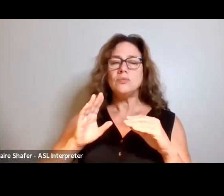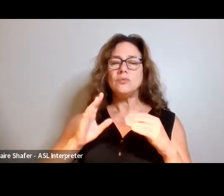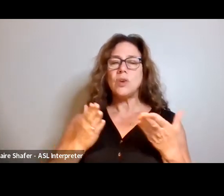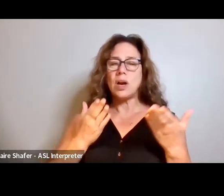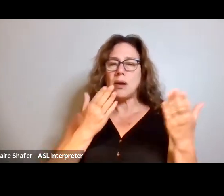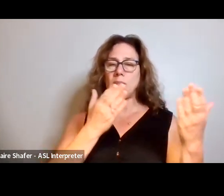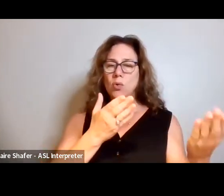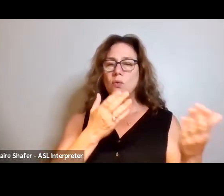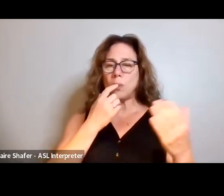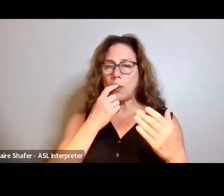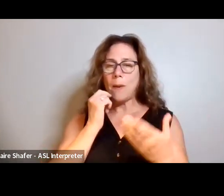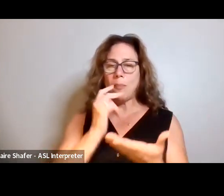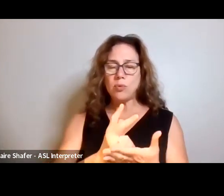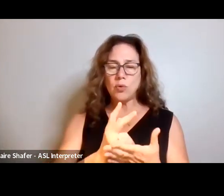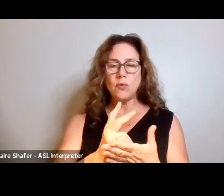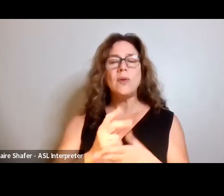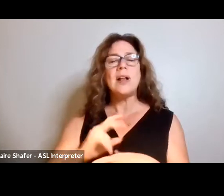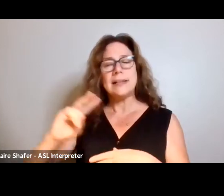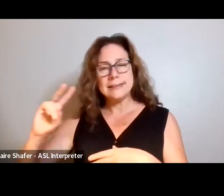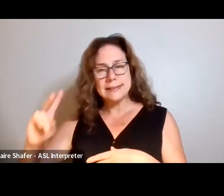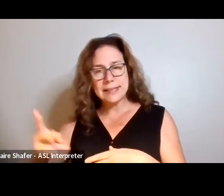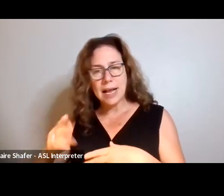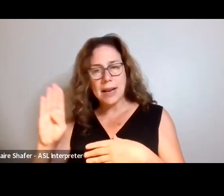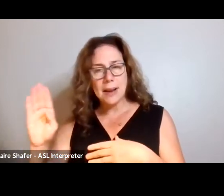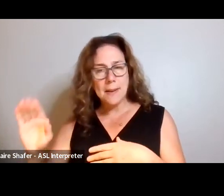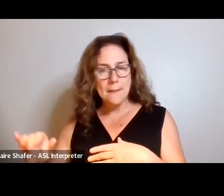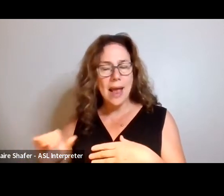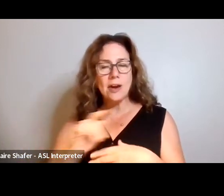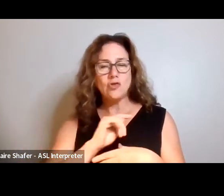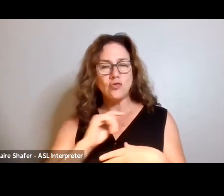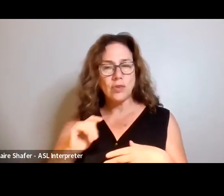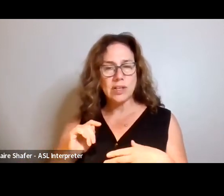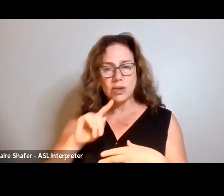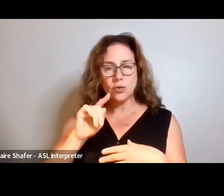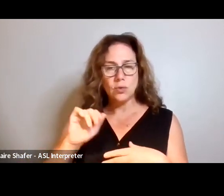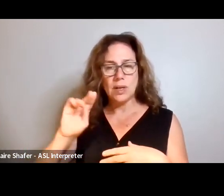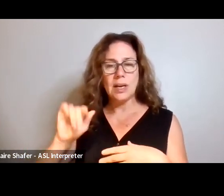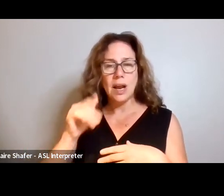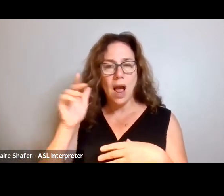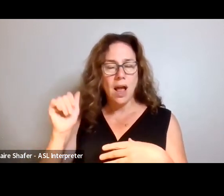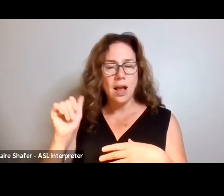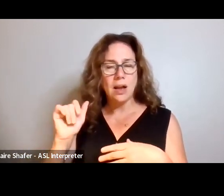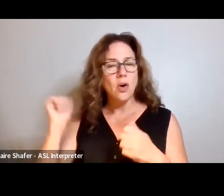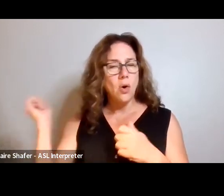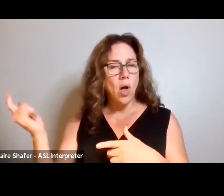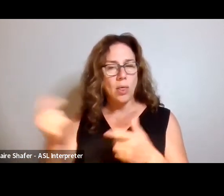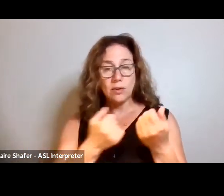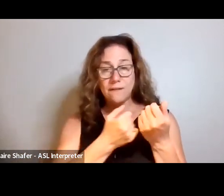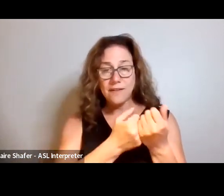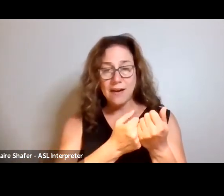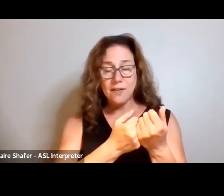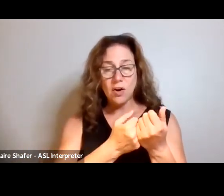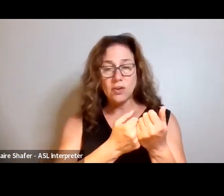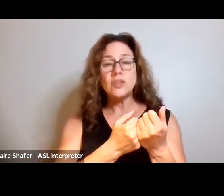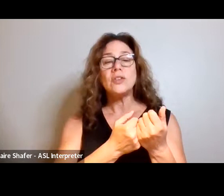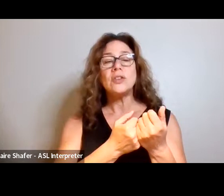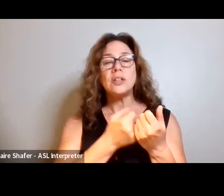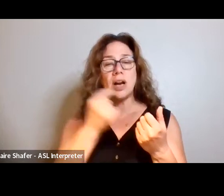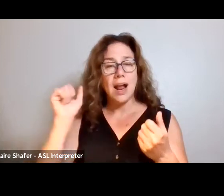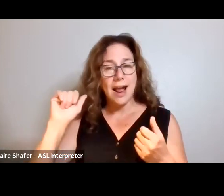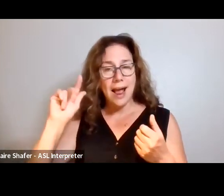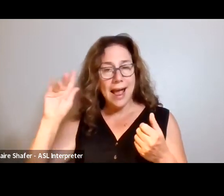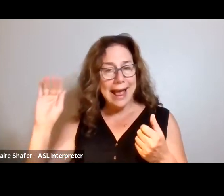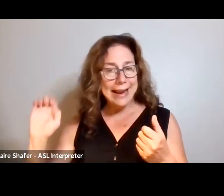by trustee Jacobson, seconded by trustee Andrade Zuniga. All those in favor, please say aye. Aye. Any opposed? Hearing none,